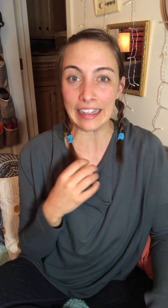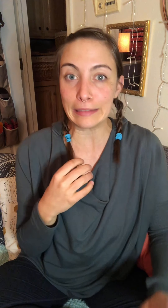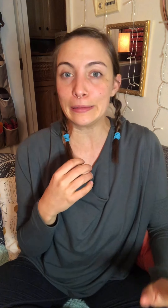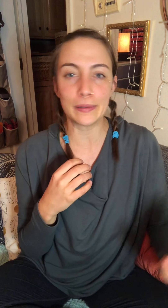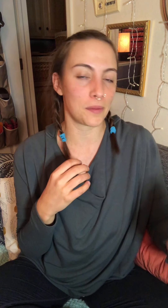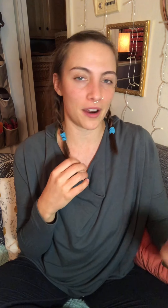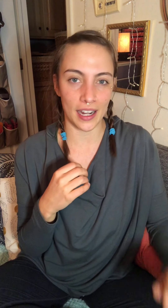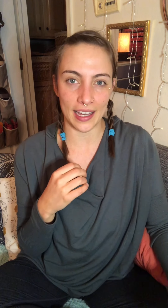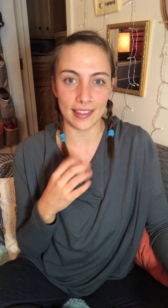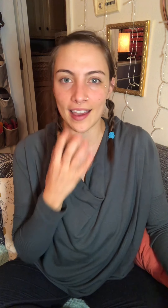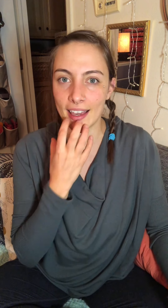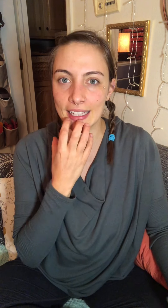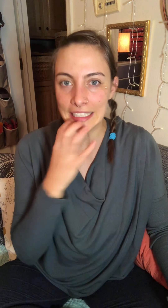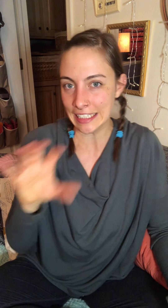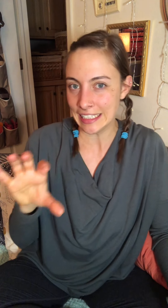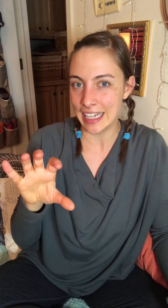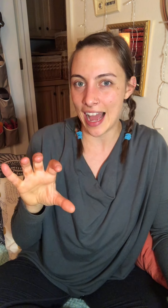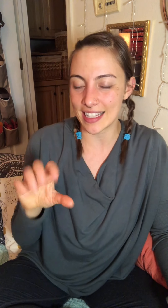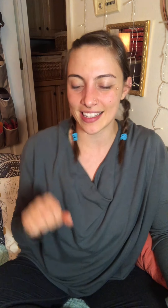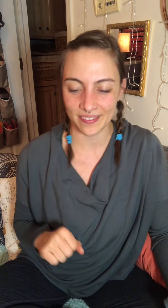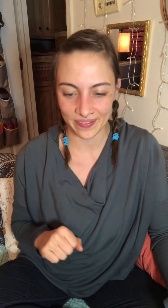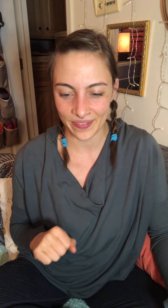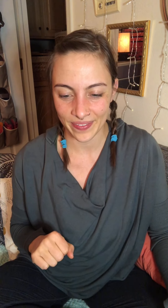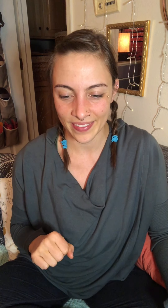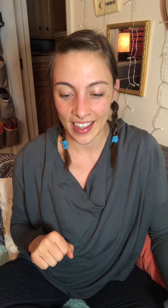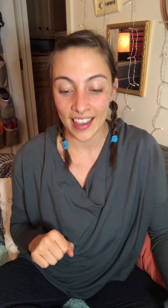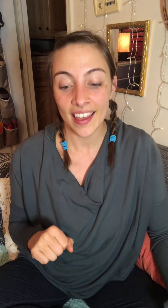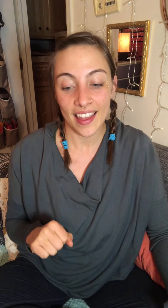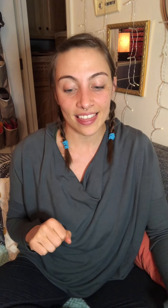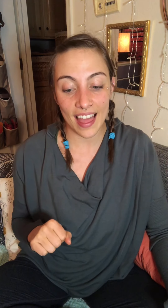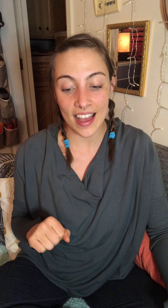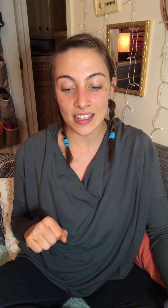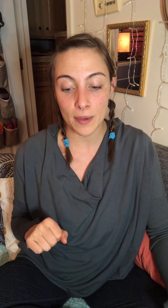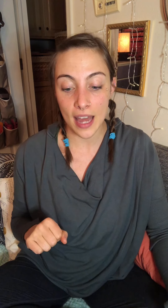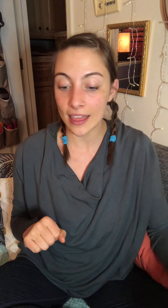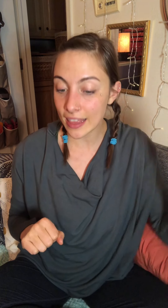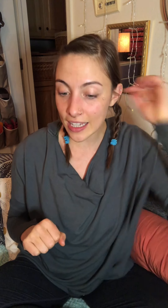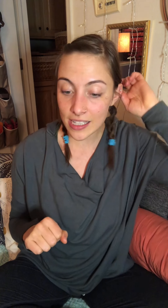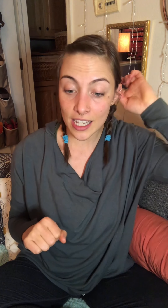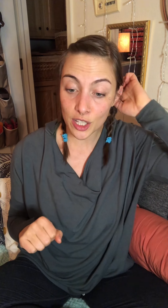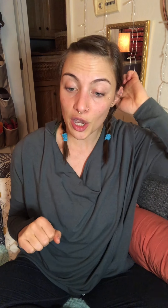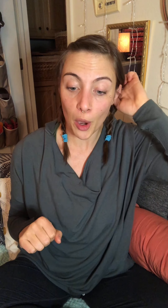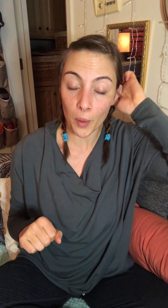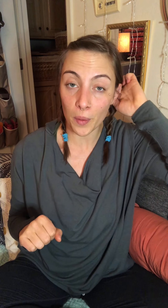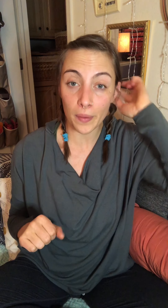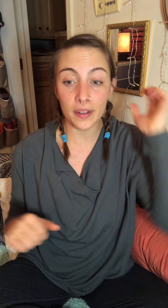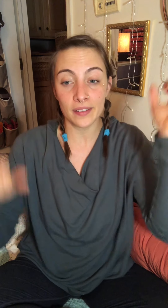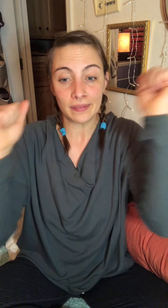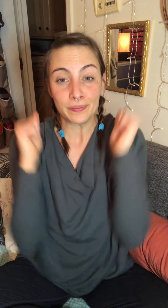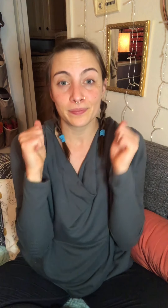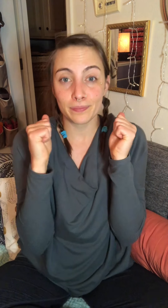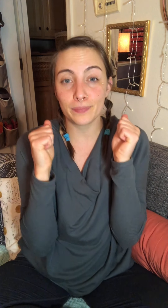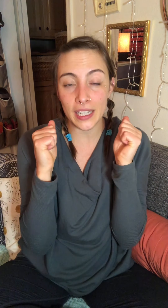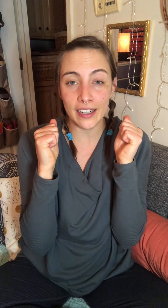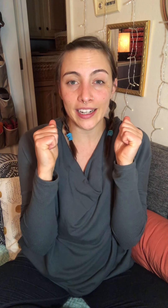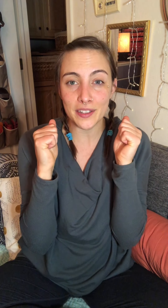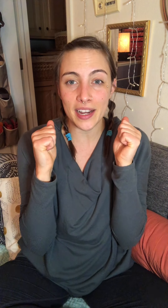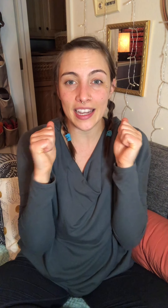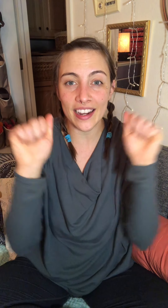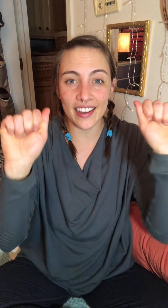ooh, I'm not ready to eat that yet. Hot. Last but not least is cold. Bring your hands right here in an